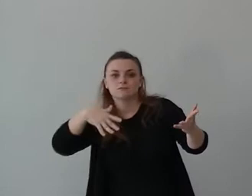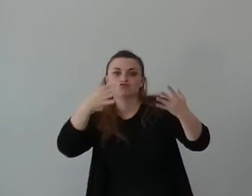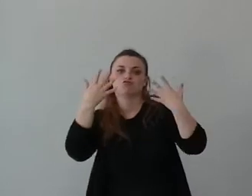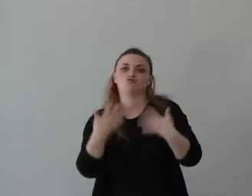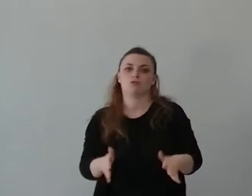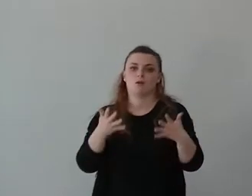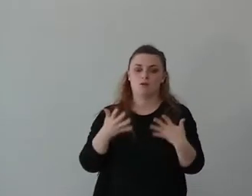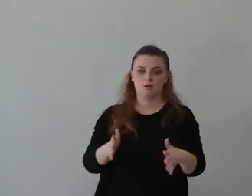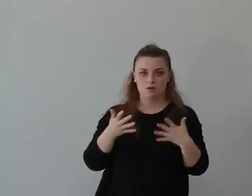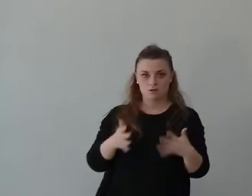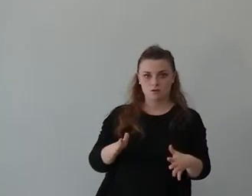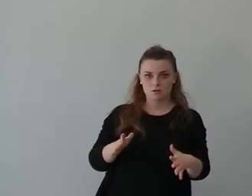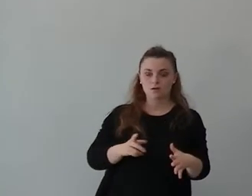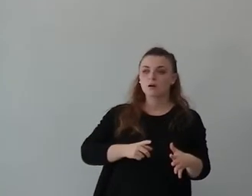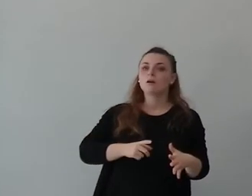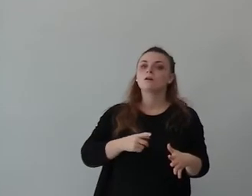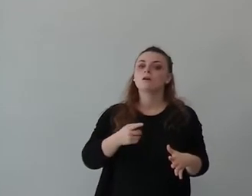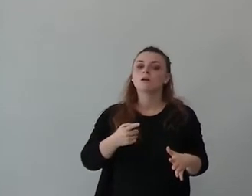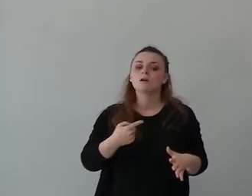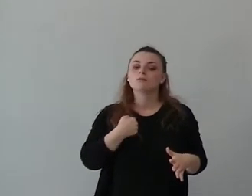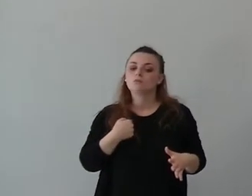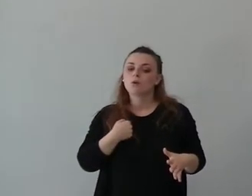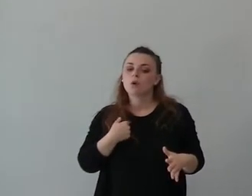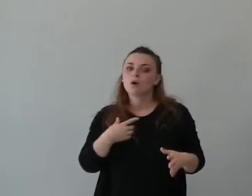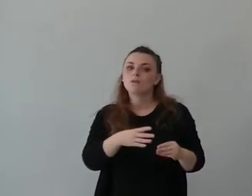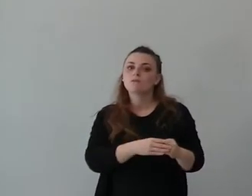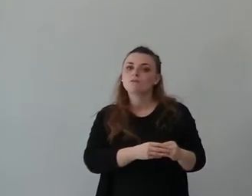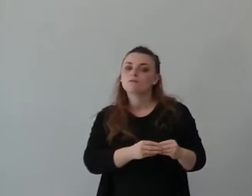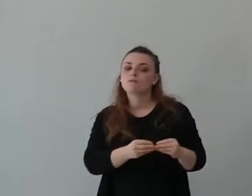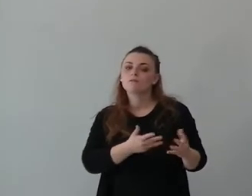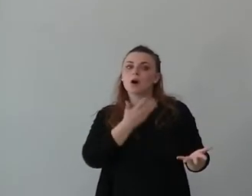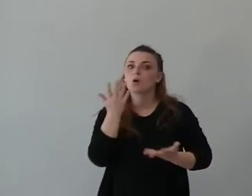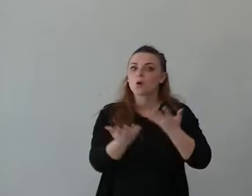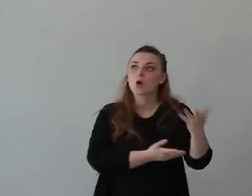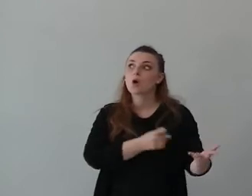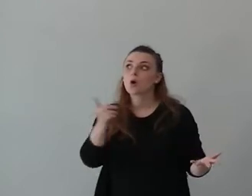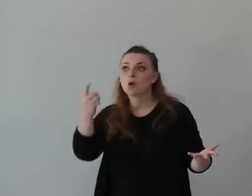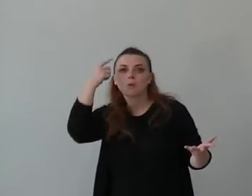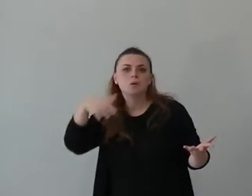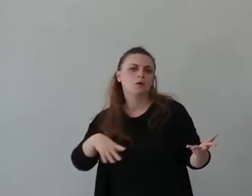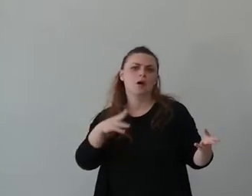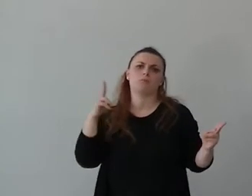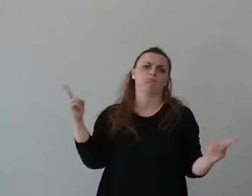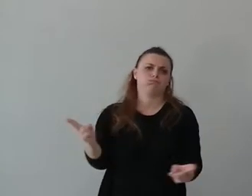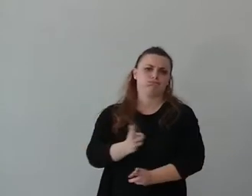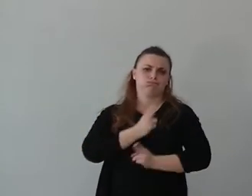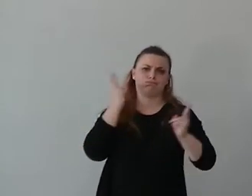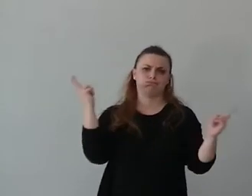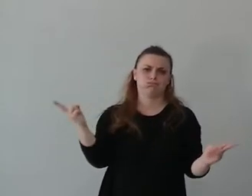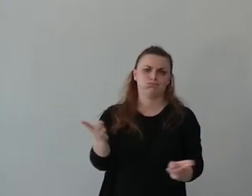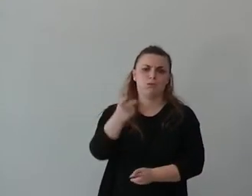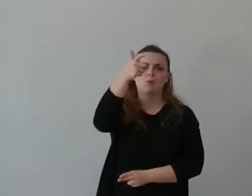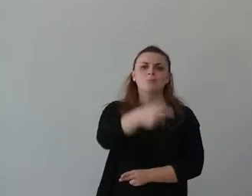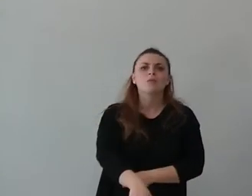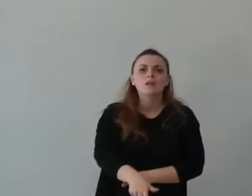qualcosa di cui Dio non sa niente. God knows exactly what's going through every one of our minds right now. Dio sa esattamente quello che scorre per la